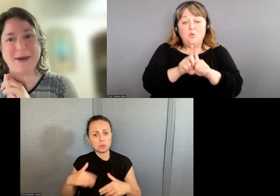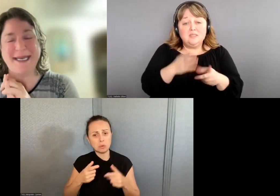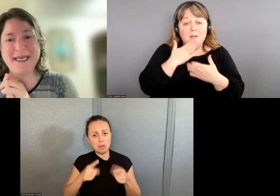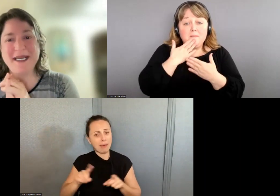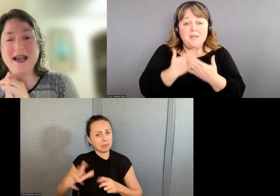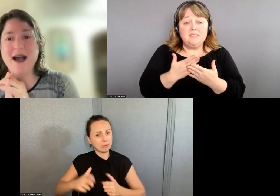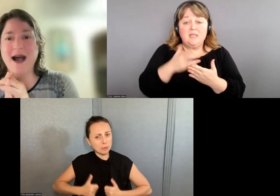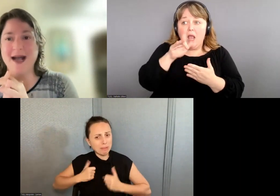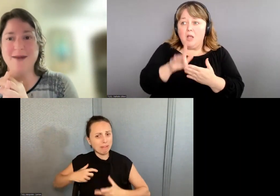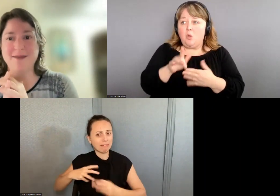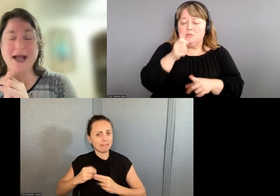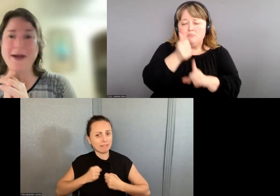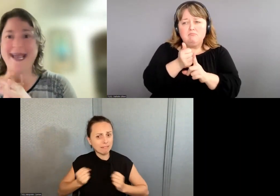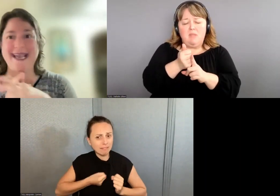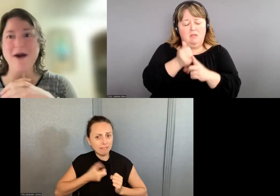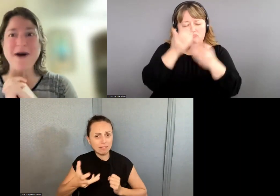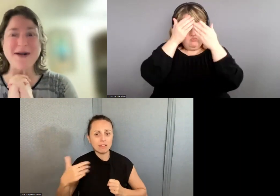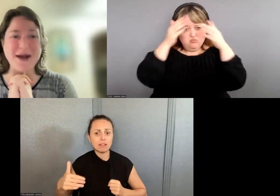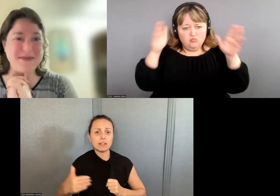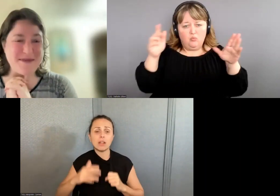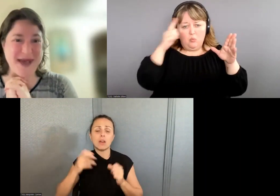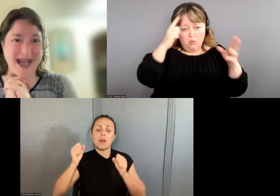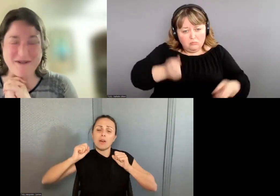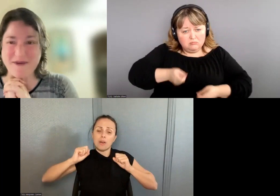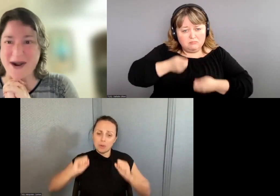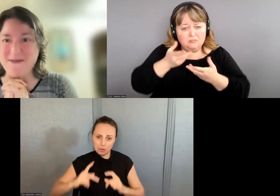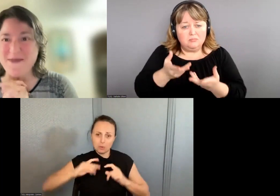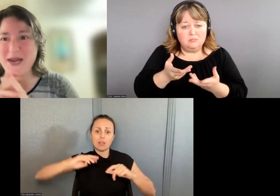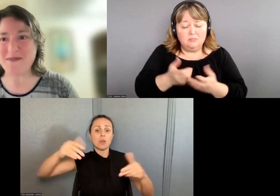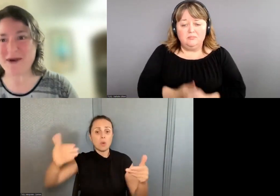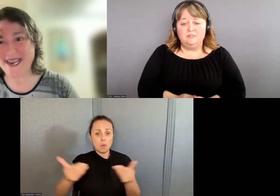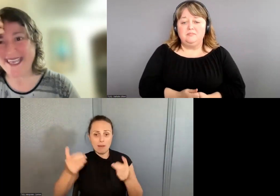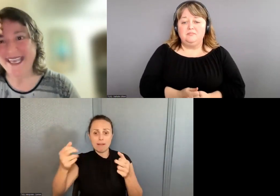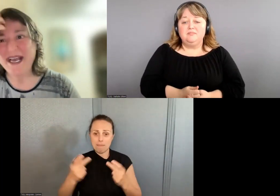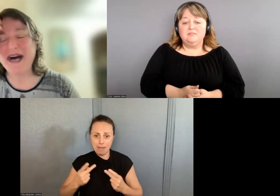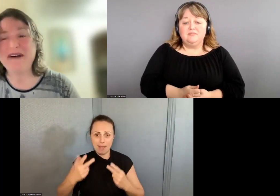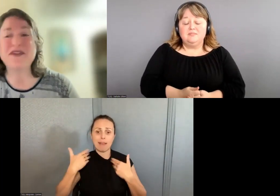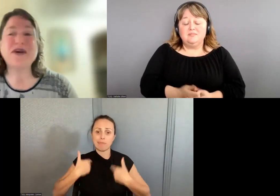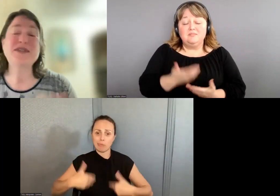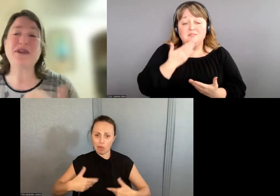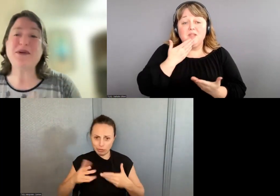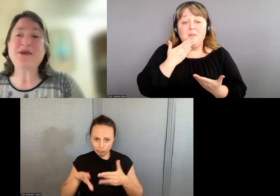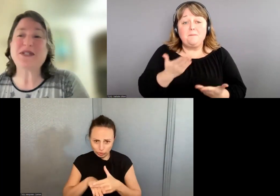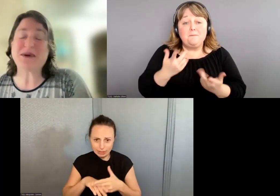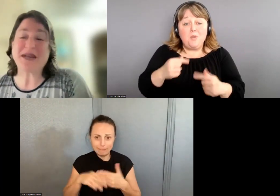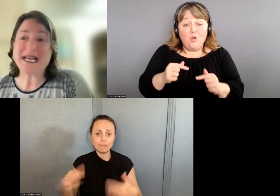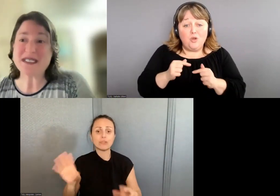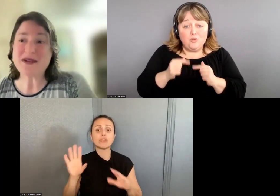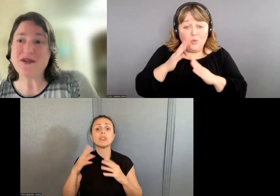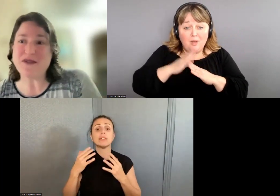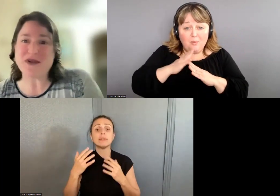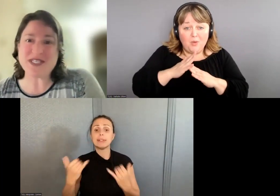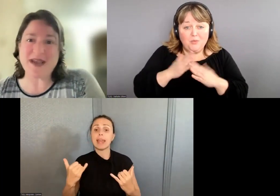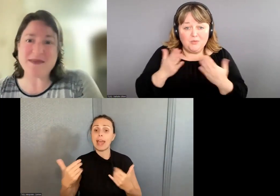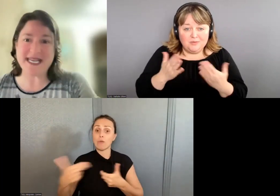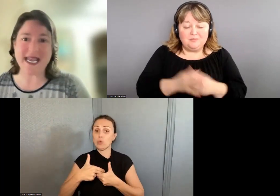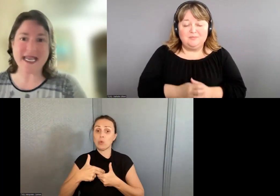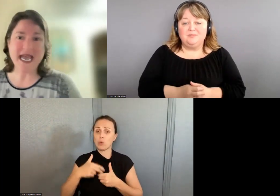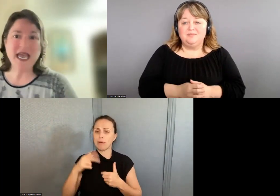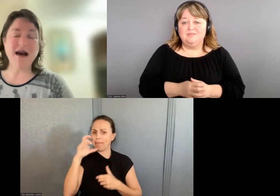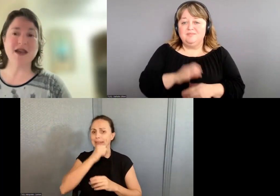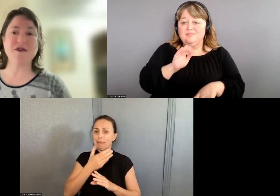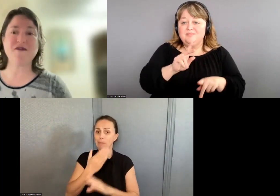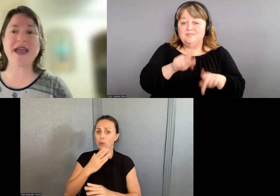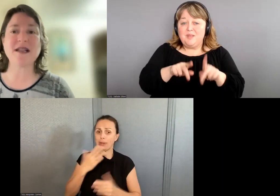for you. Okay, welcome back from our body break. For those of you who are joining us for the first time